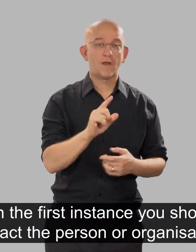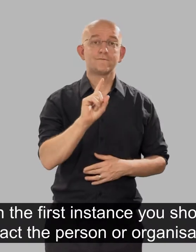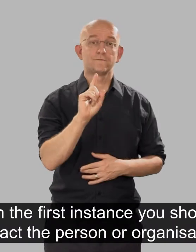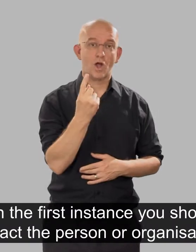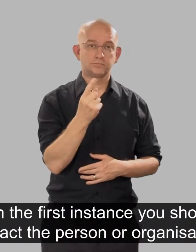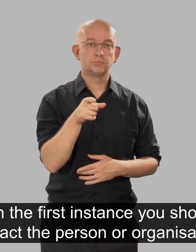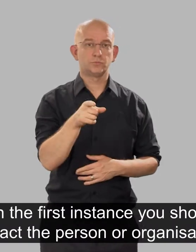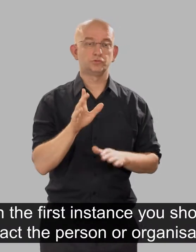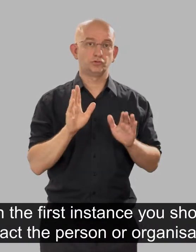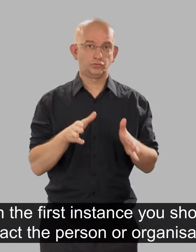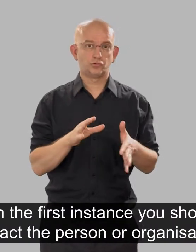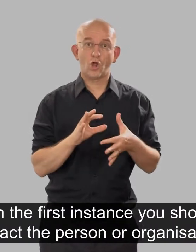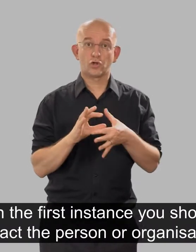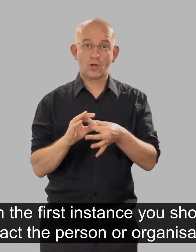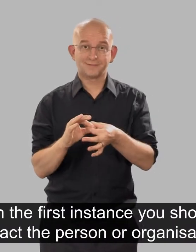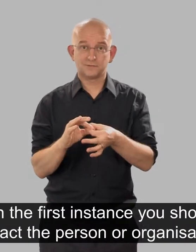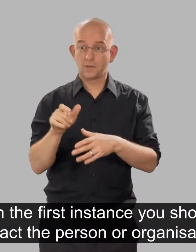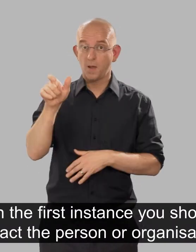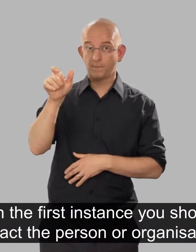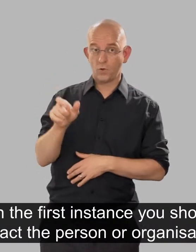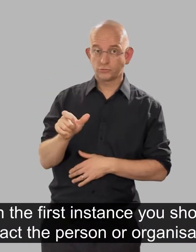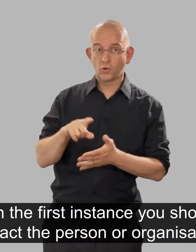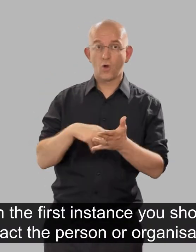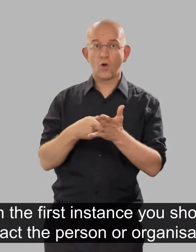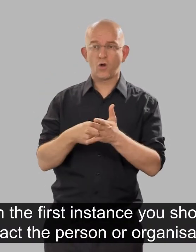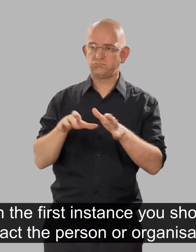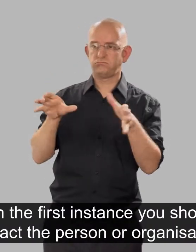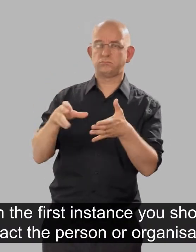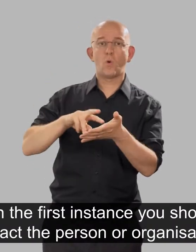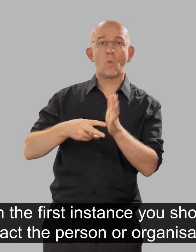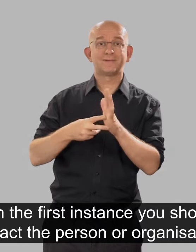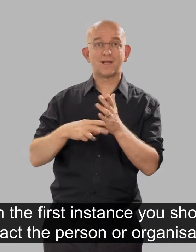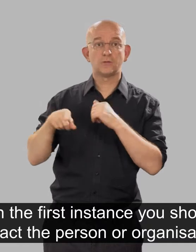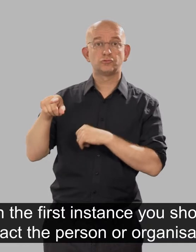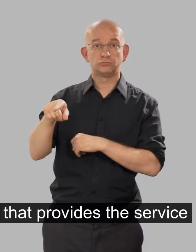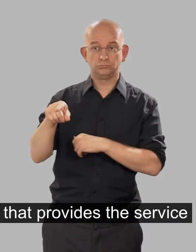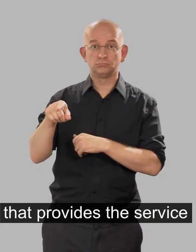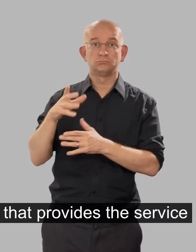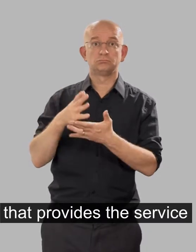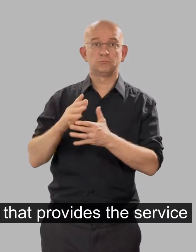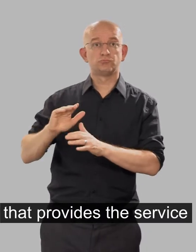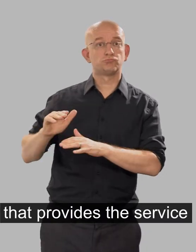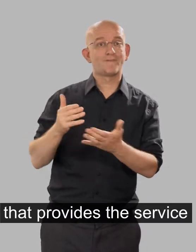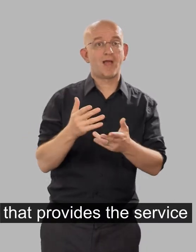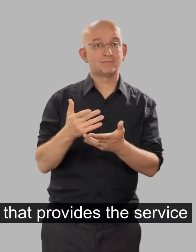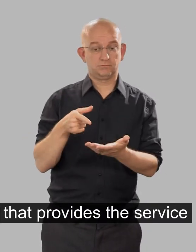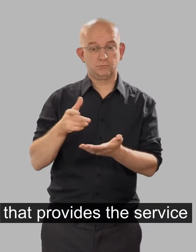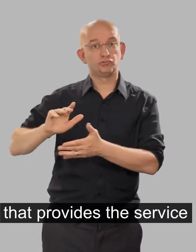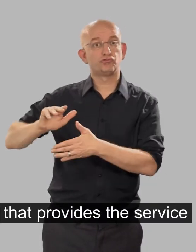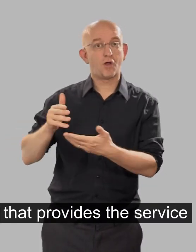Number 1. In the first instance, you should contact the person or organisation that provides the